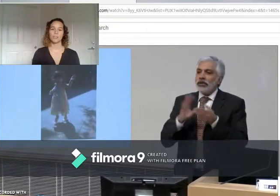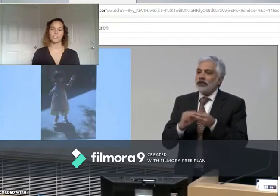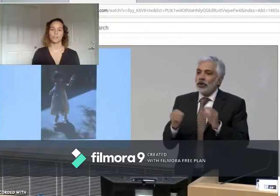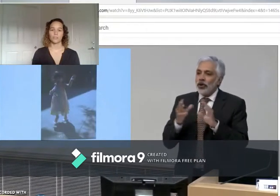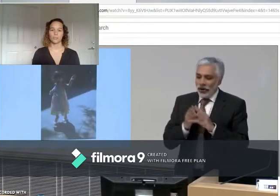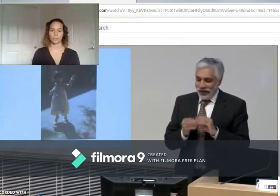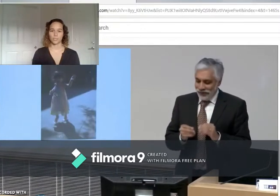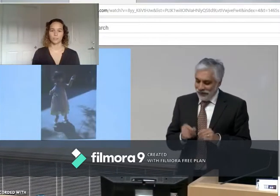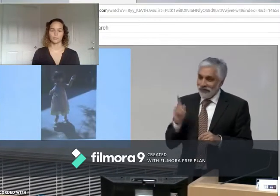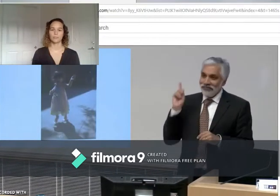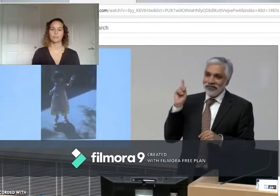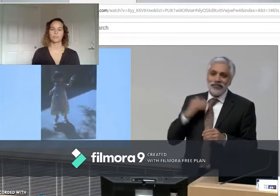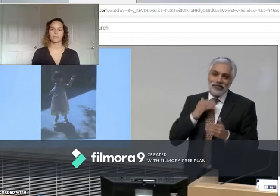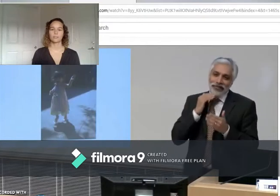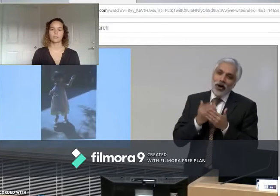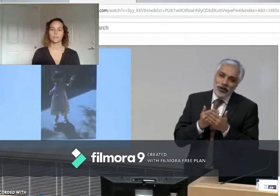I want to share a story.